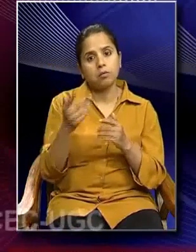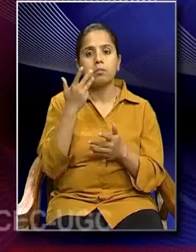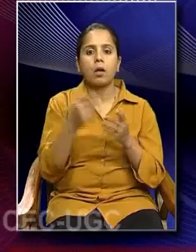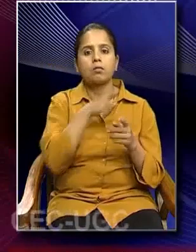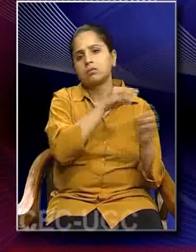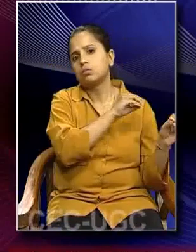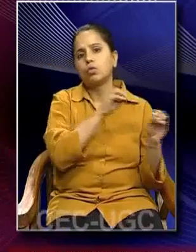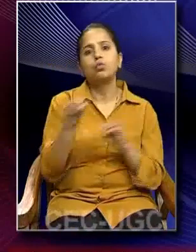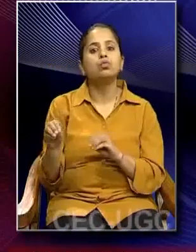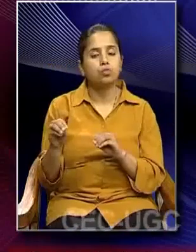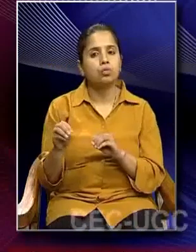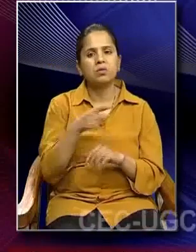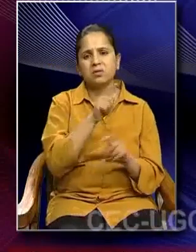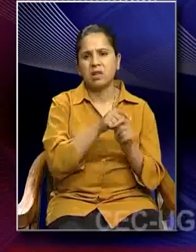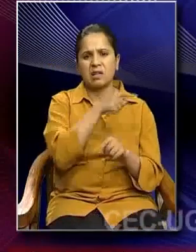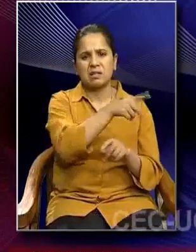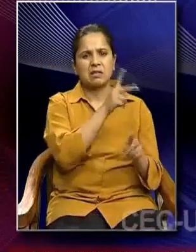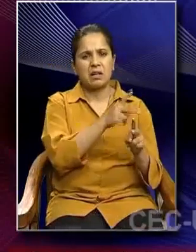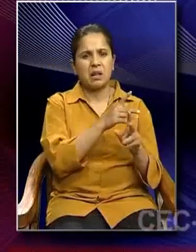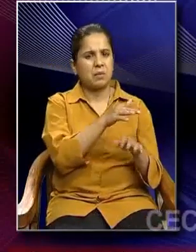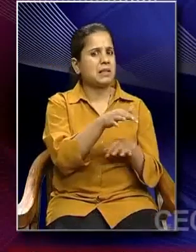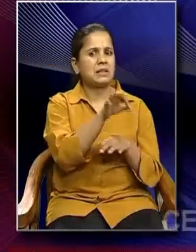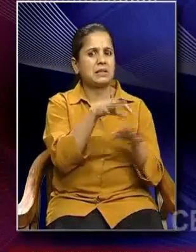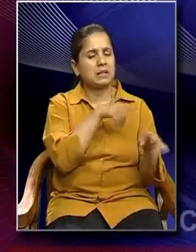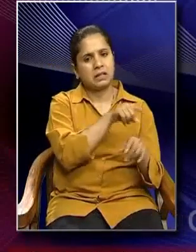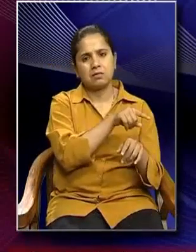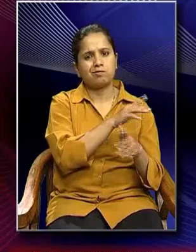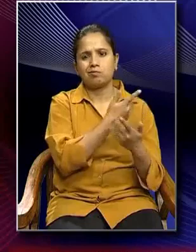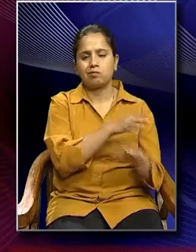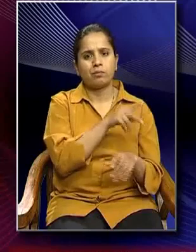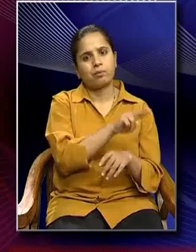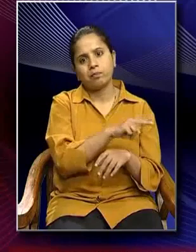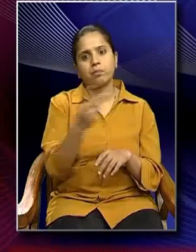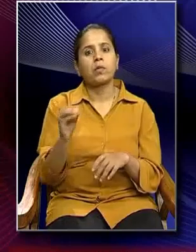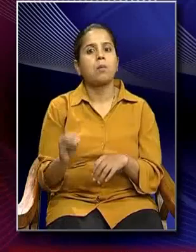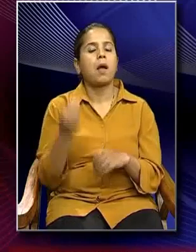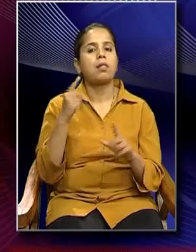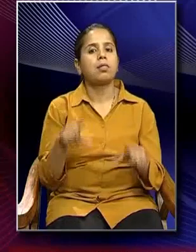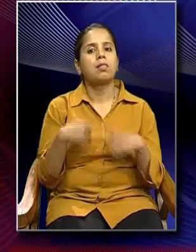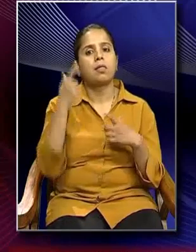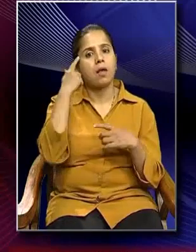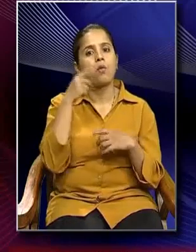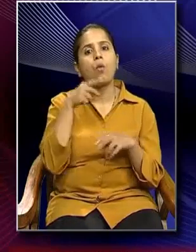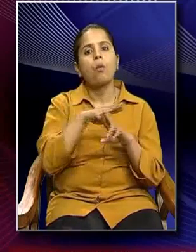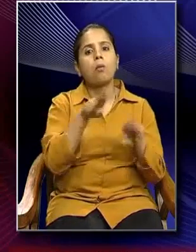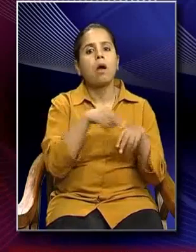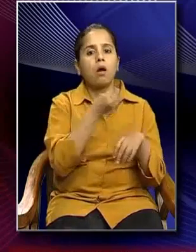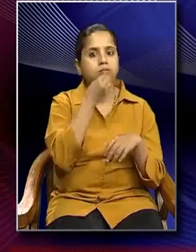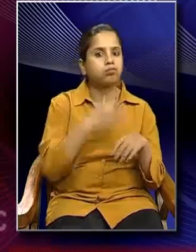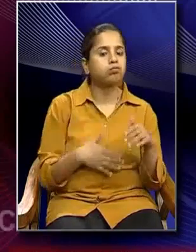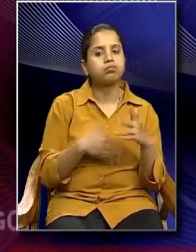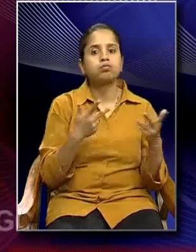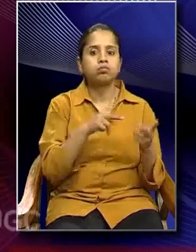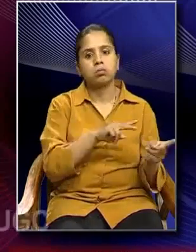would prefer to rather work in cities and making better life for himself and for the family than working